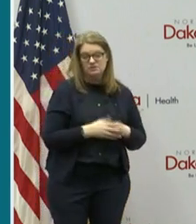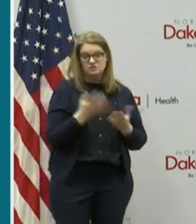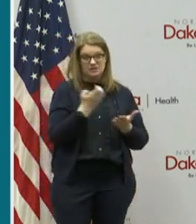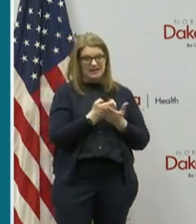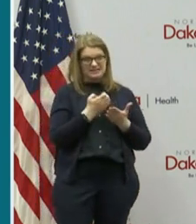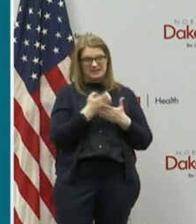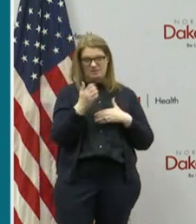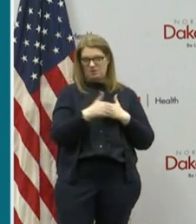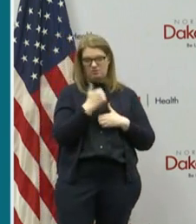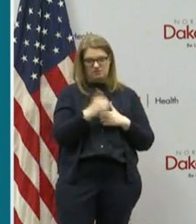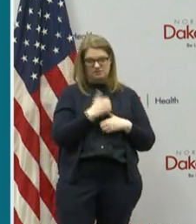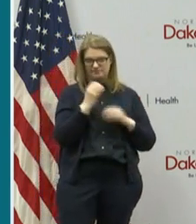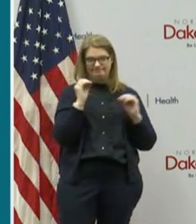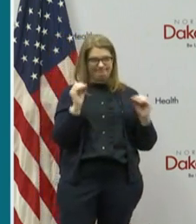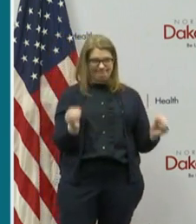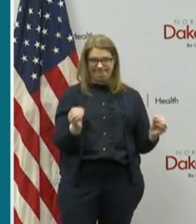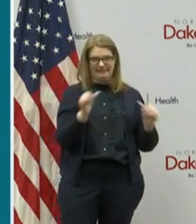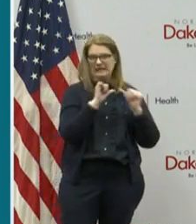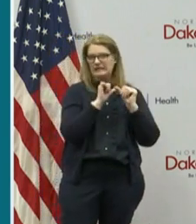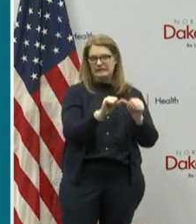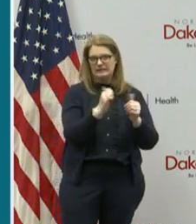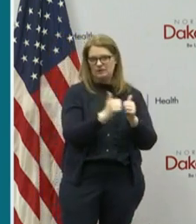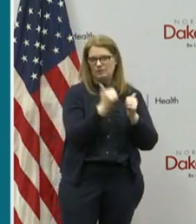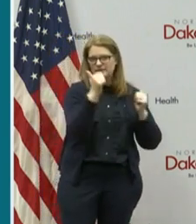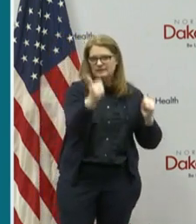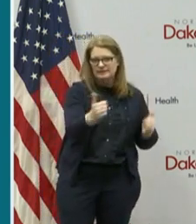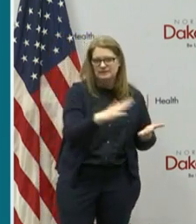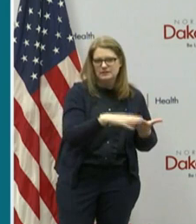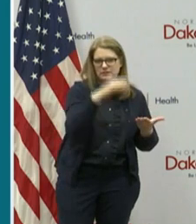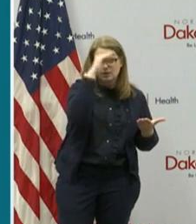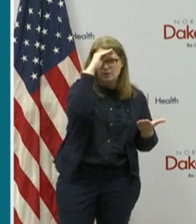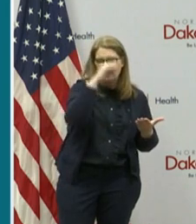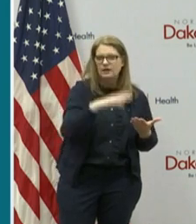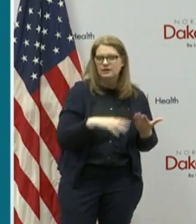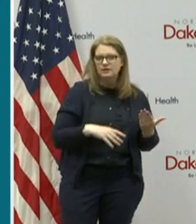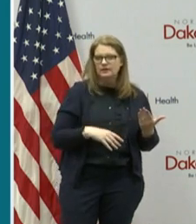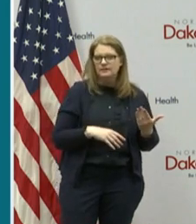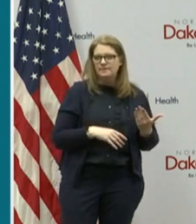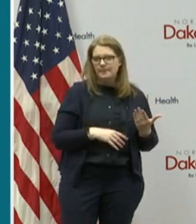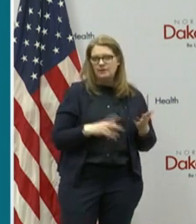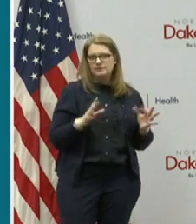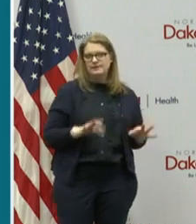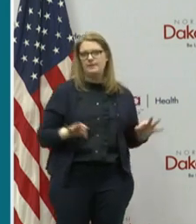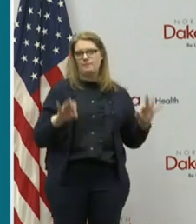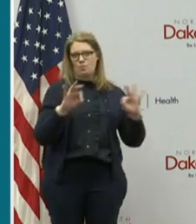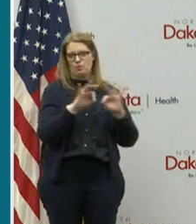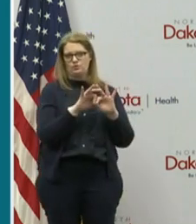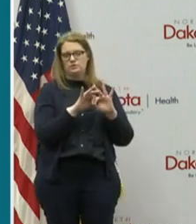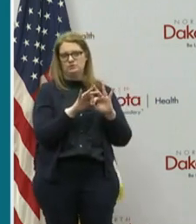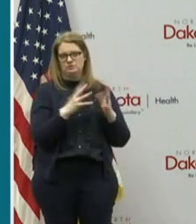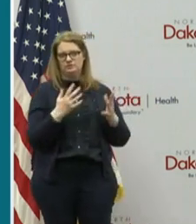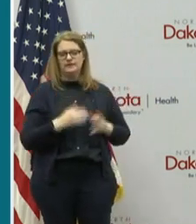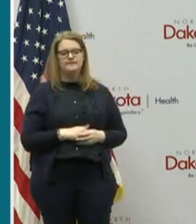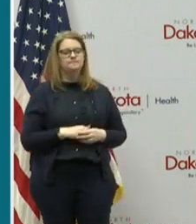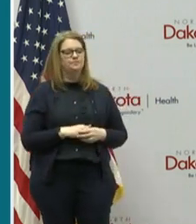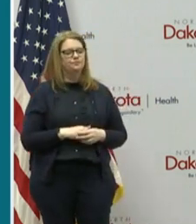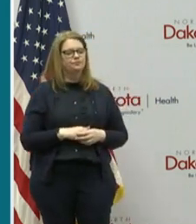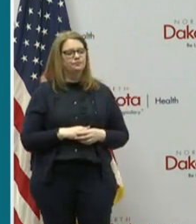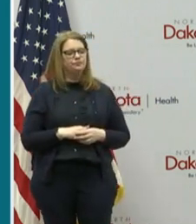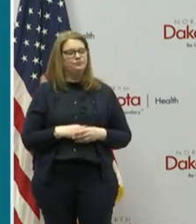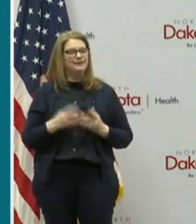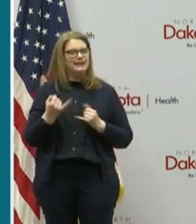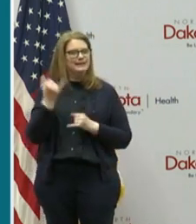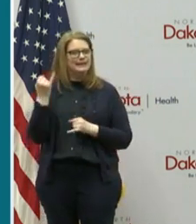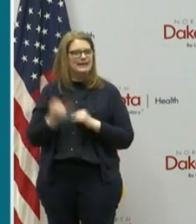risk to the state of North Dakota to continue with distance learning. And so again, that was another factor that fed into this. And